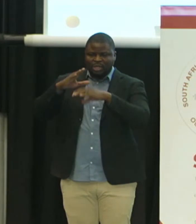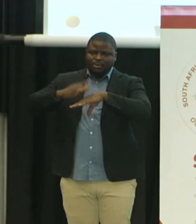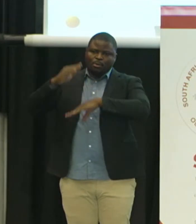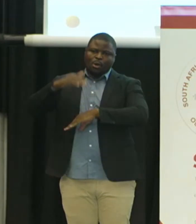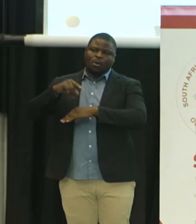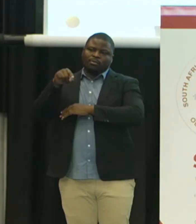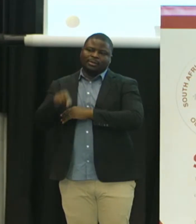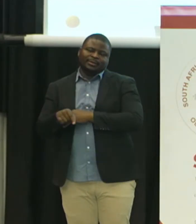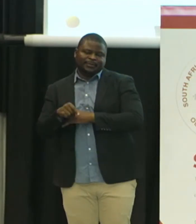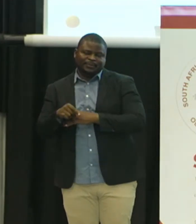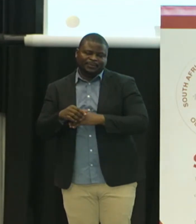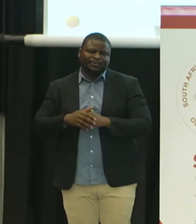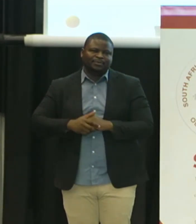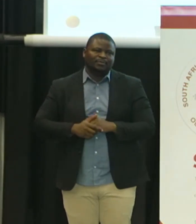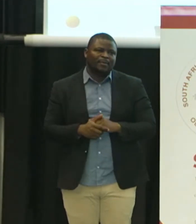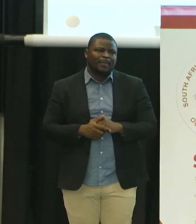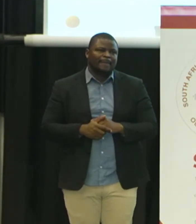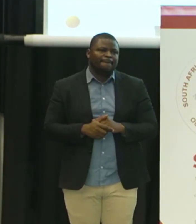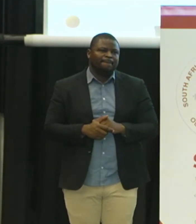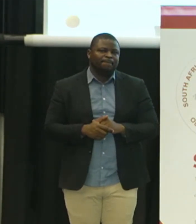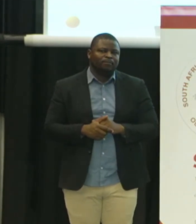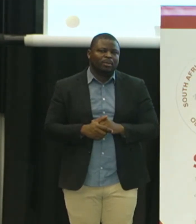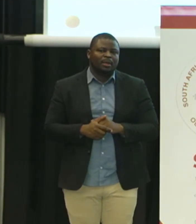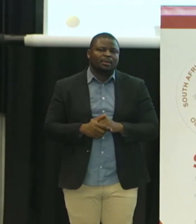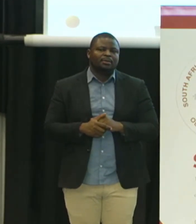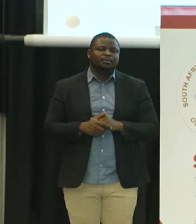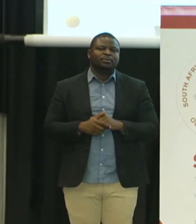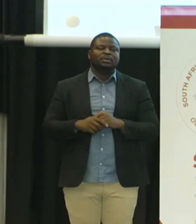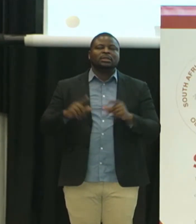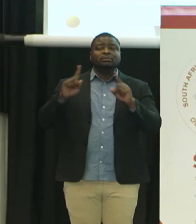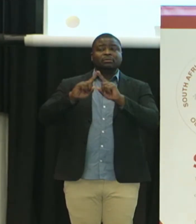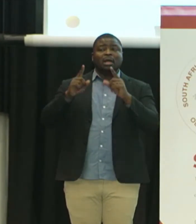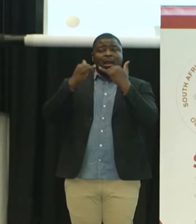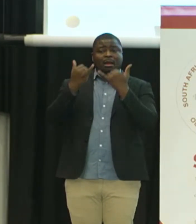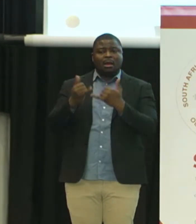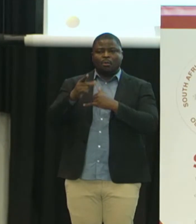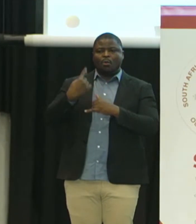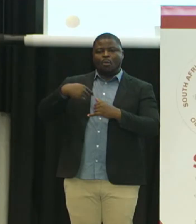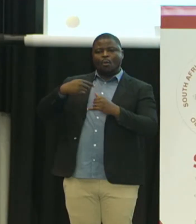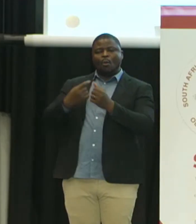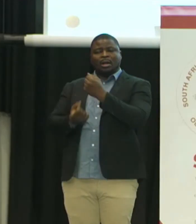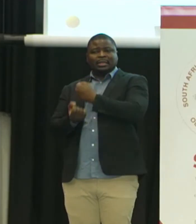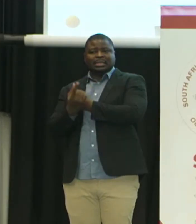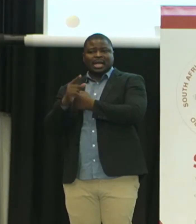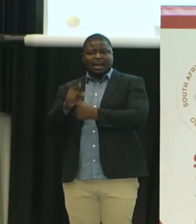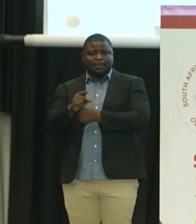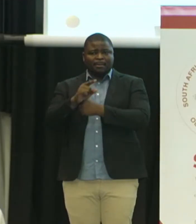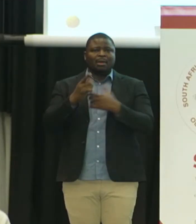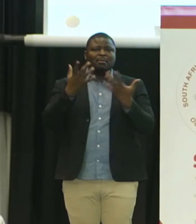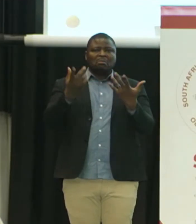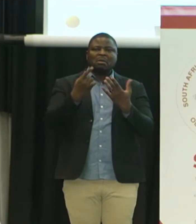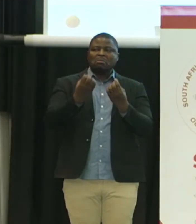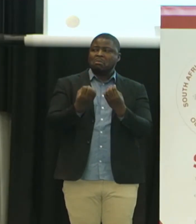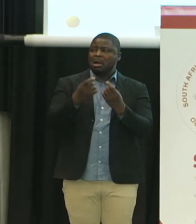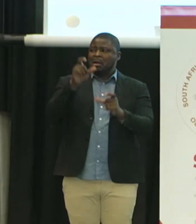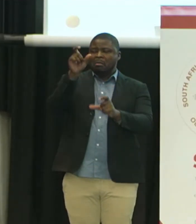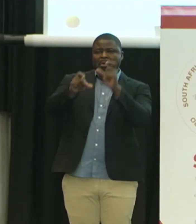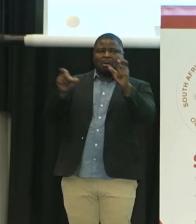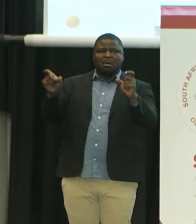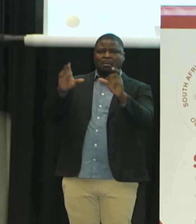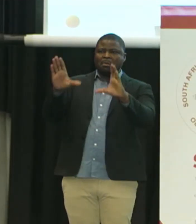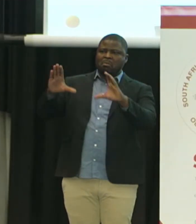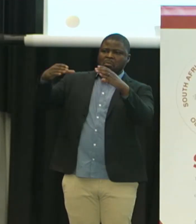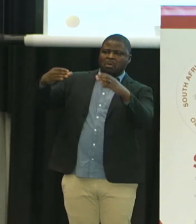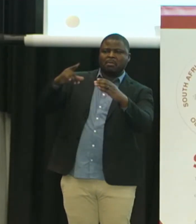into what currently constitutes key population programming in South Africa, what are some of